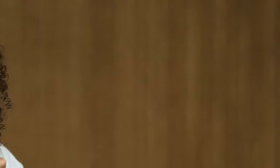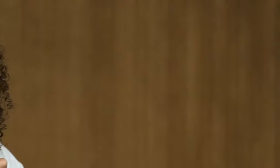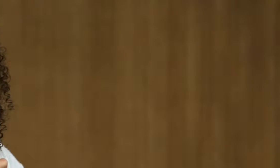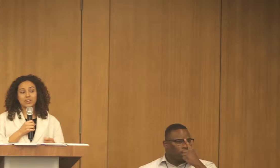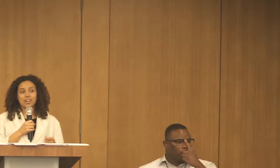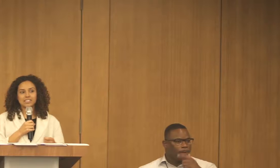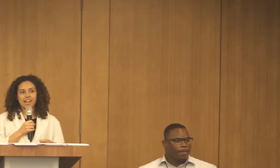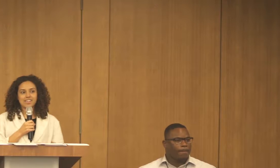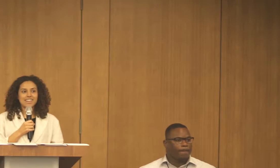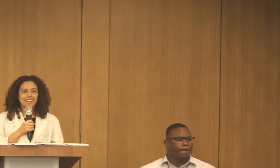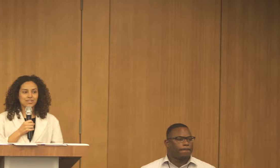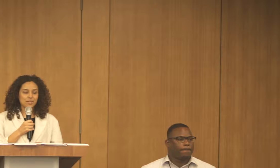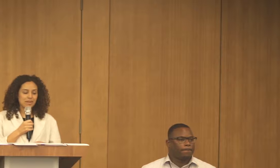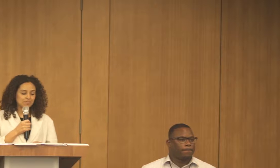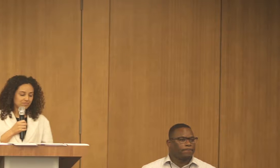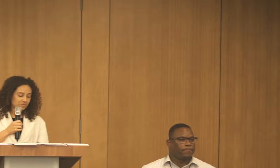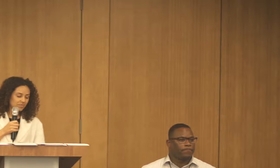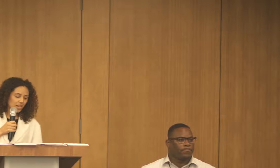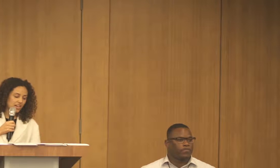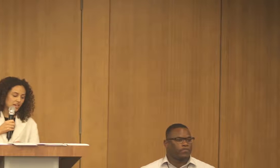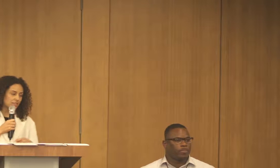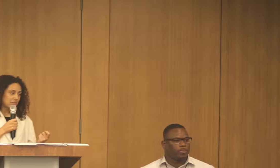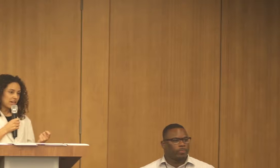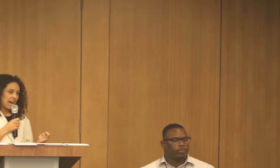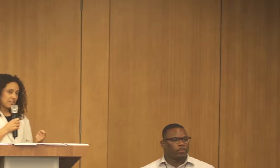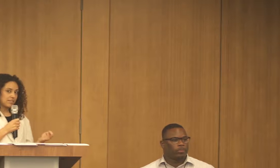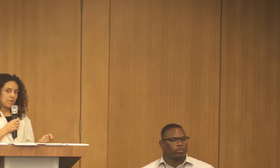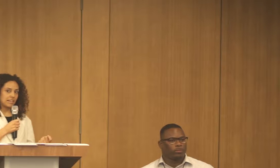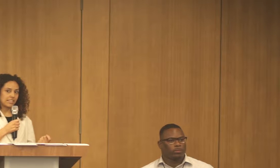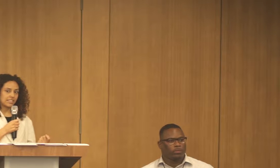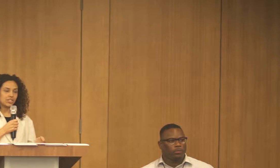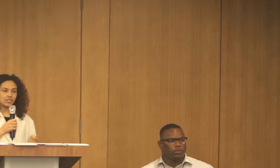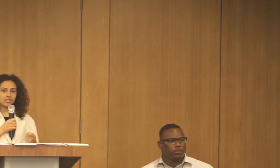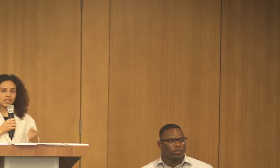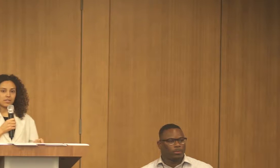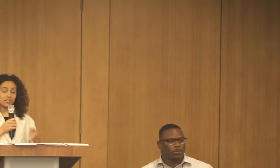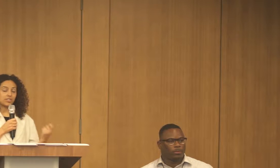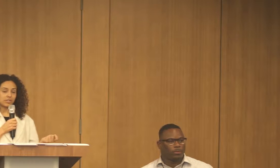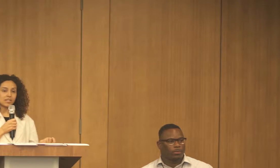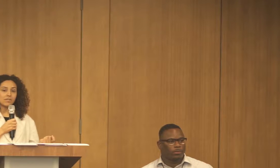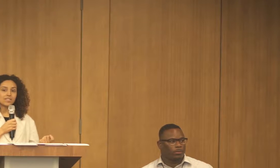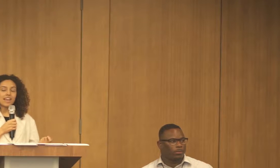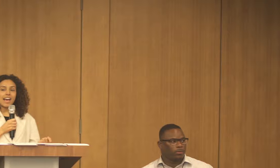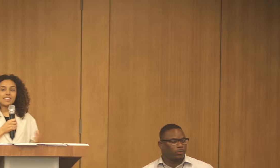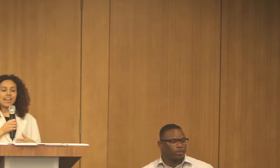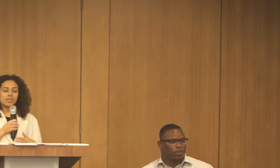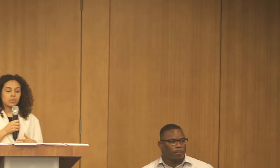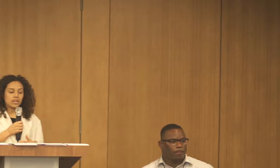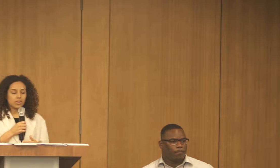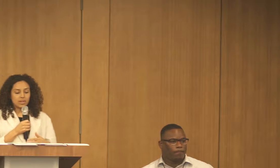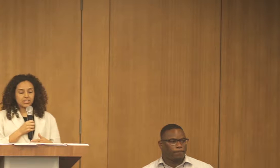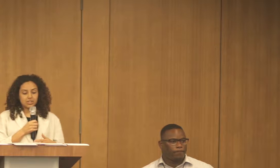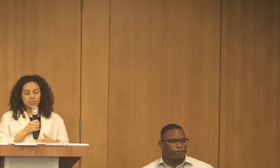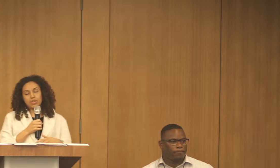So hopefully we all learn a lot today, including me. First, I'm going to have each of our panelists introduce themselves, and